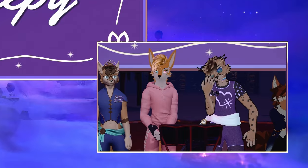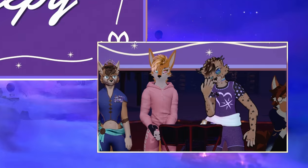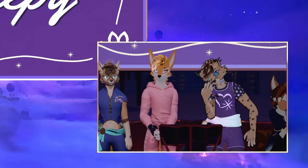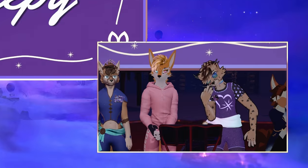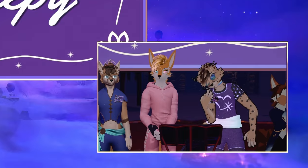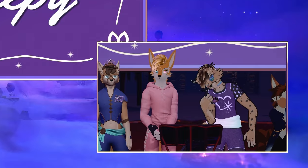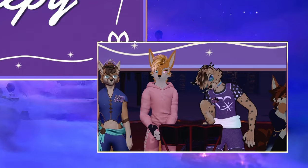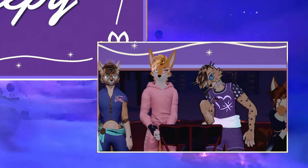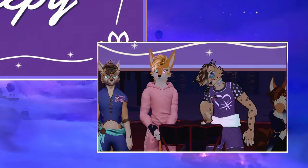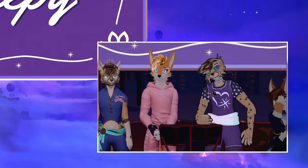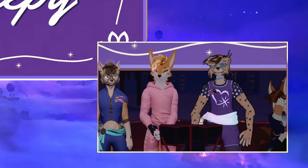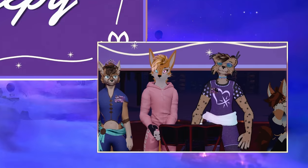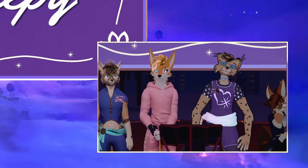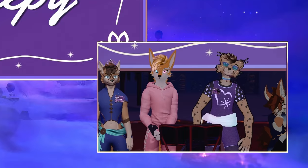The sign for sleepy.